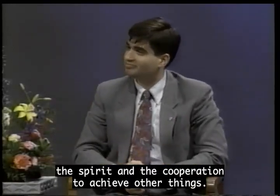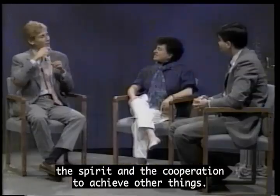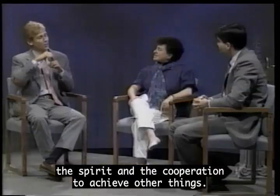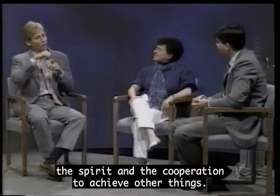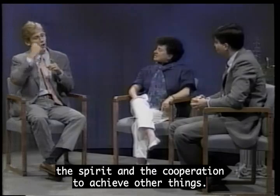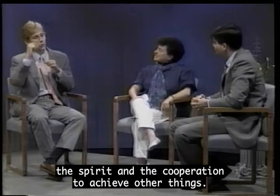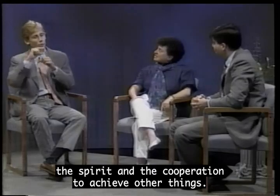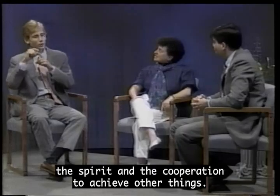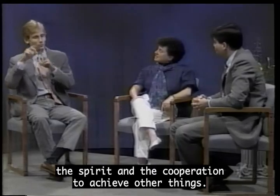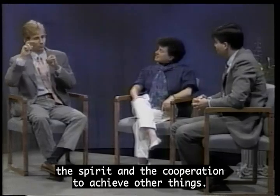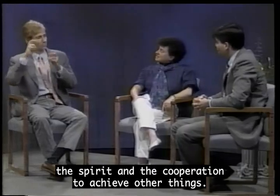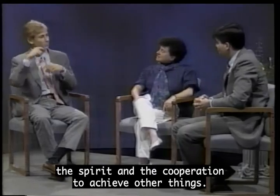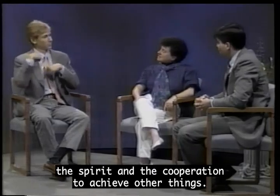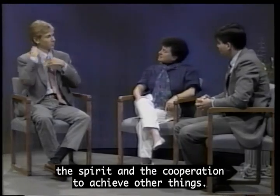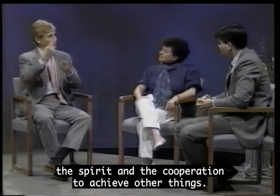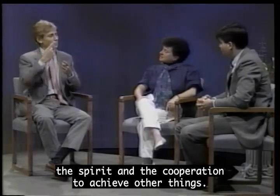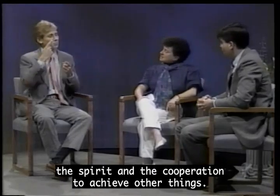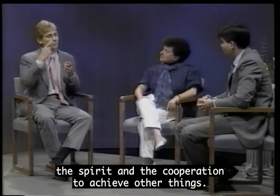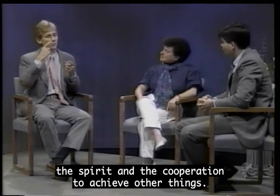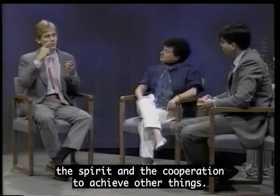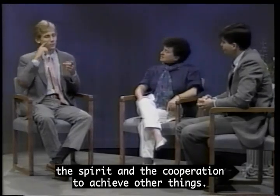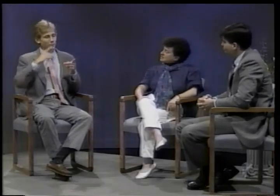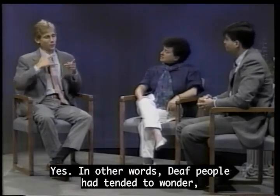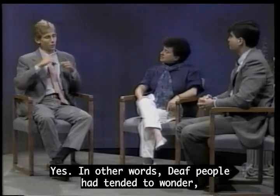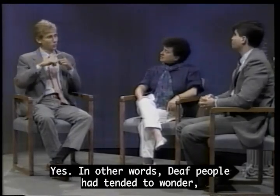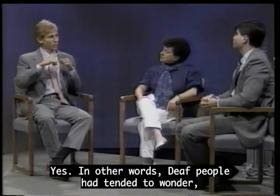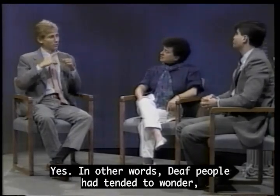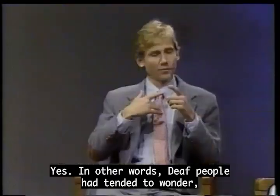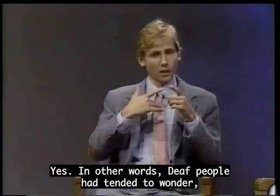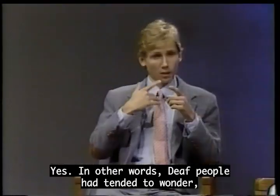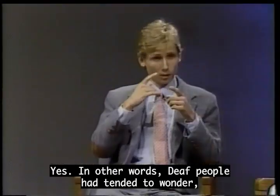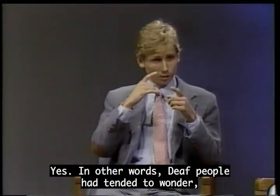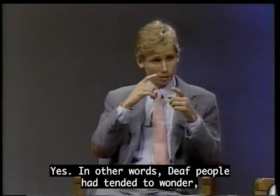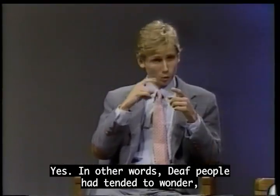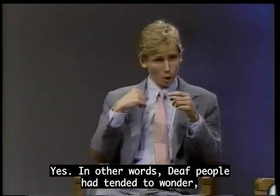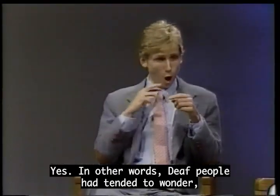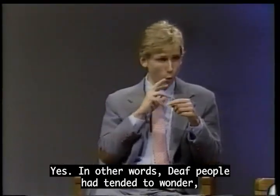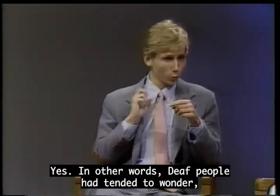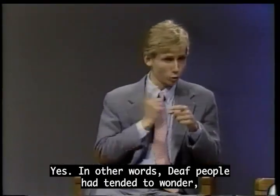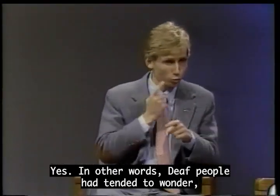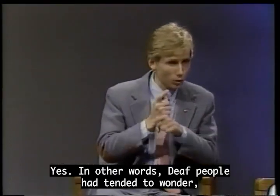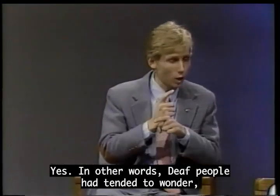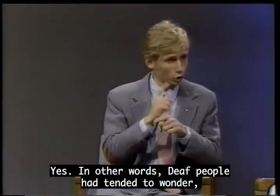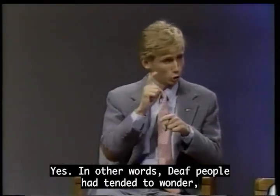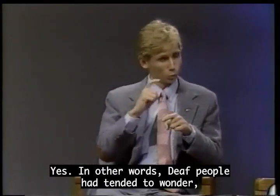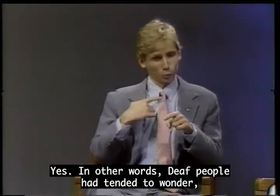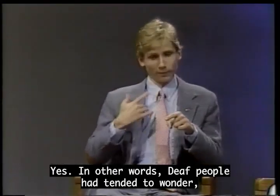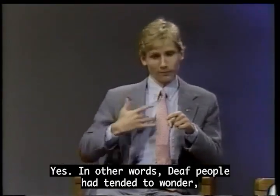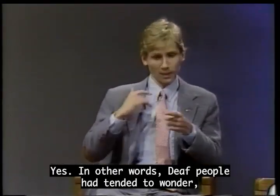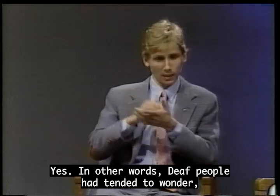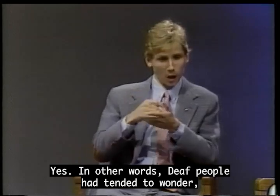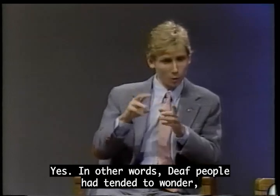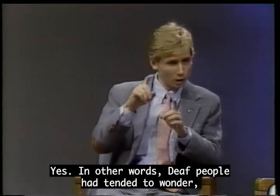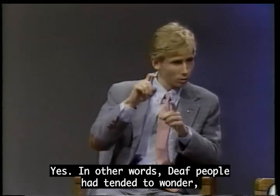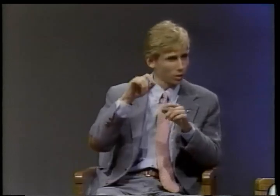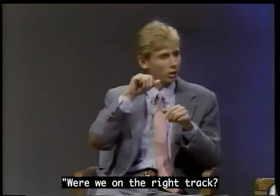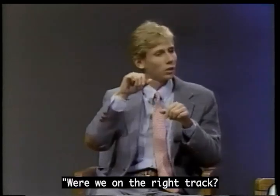the cooperation to achieve other things. Yes, in other words, deaf people had tended to wonder, were we